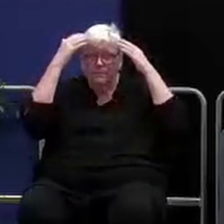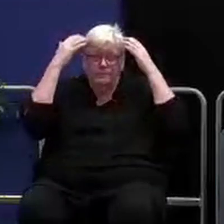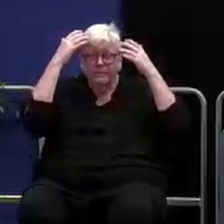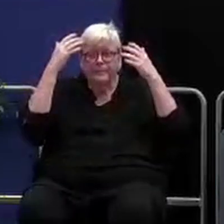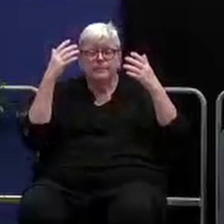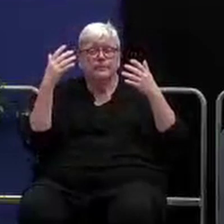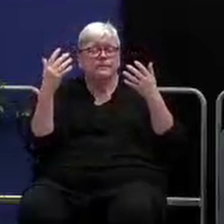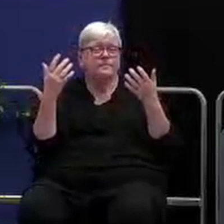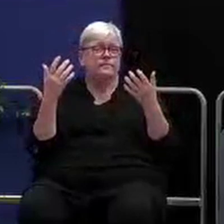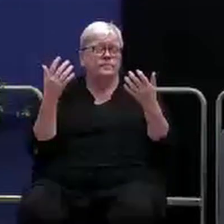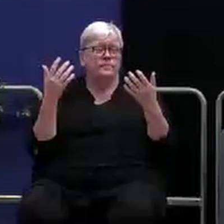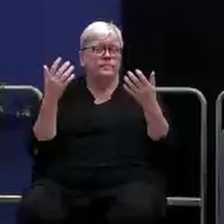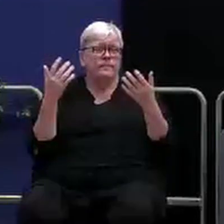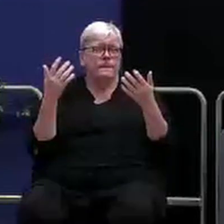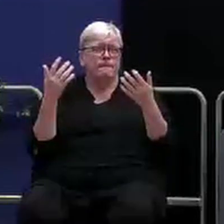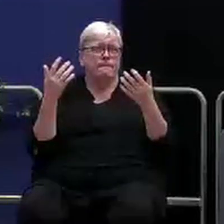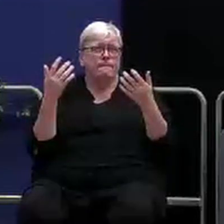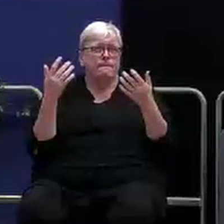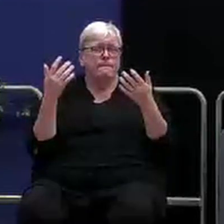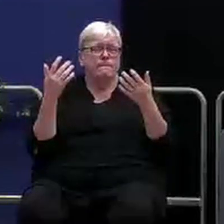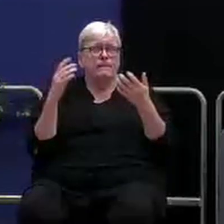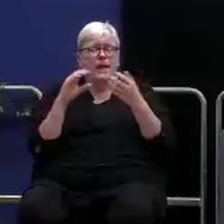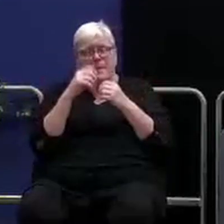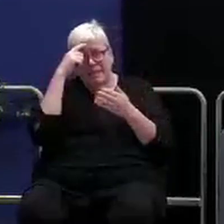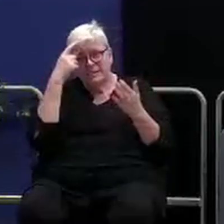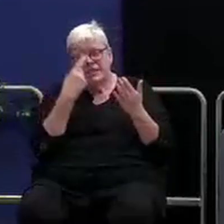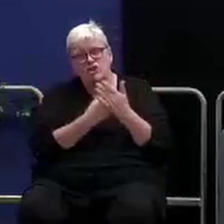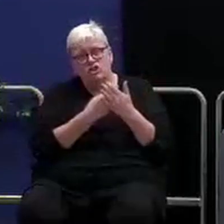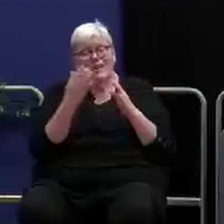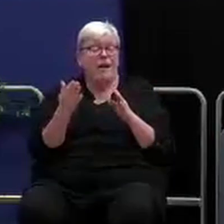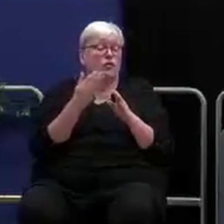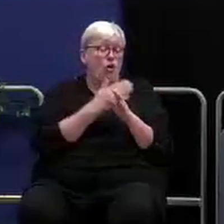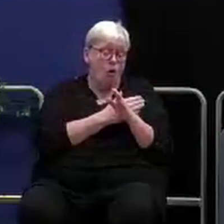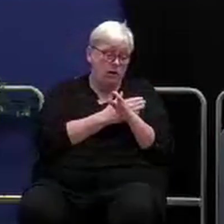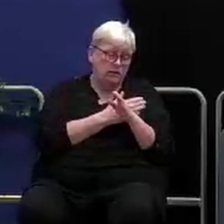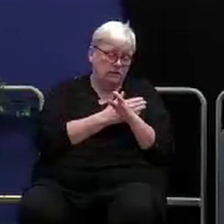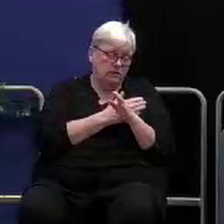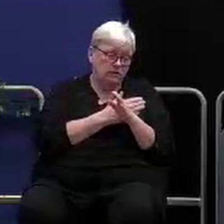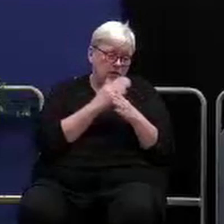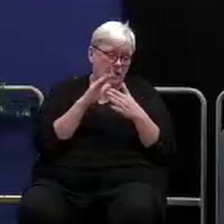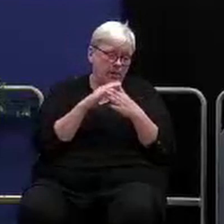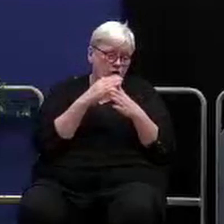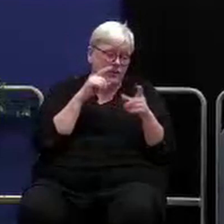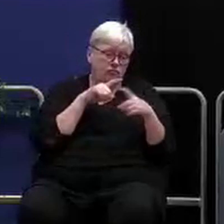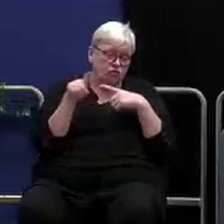in here, that I made a decision very early, because I tried to write this just